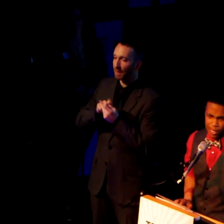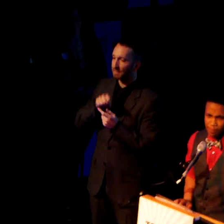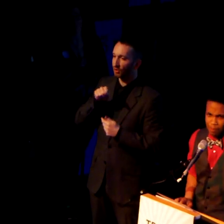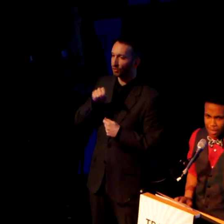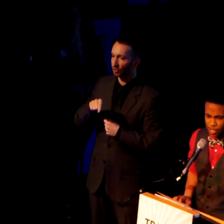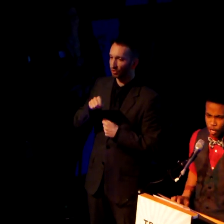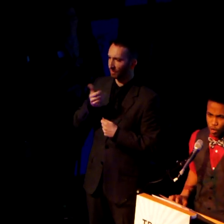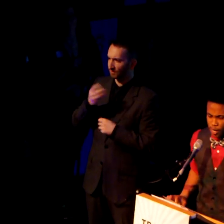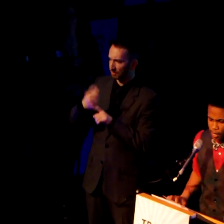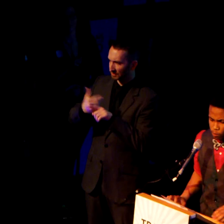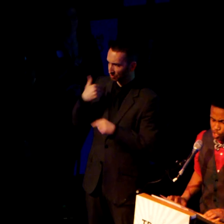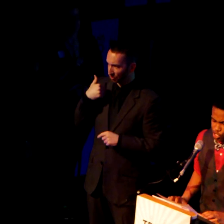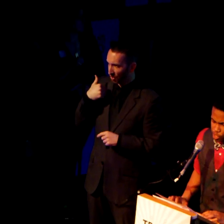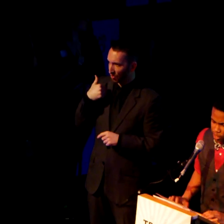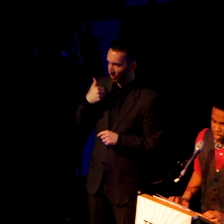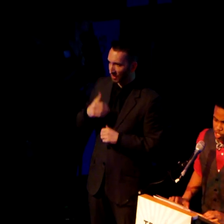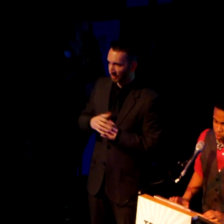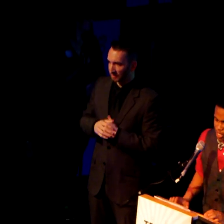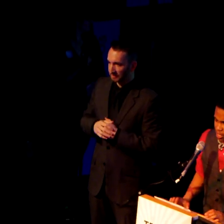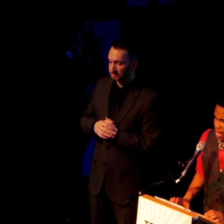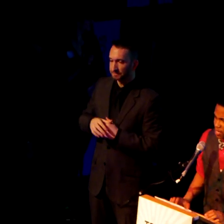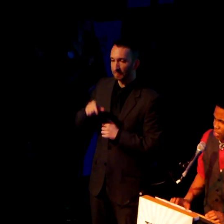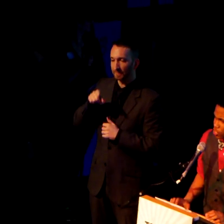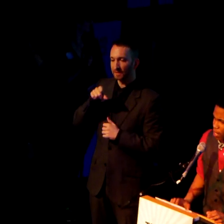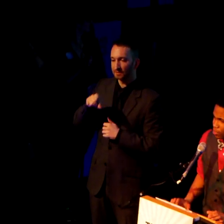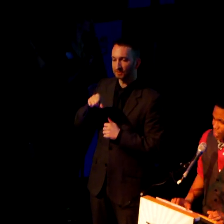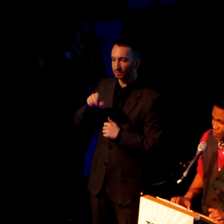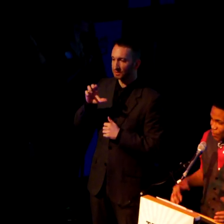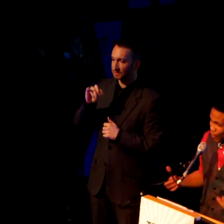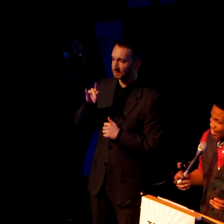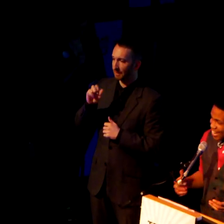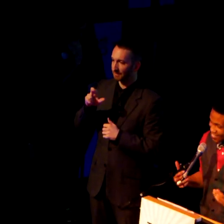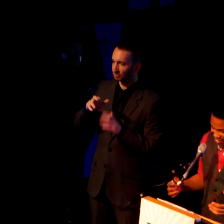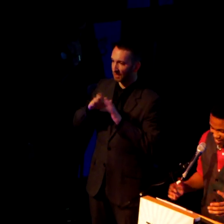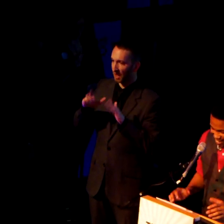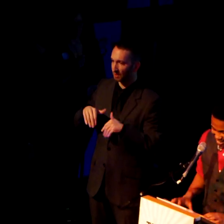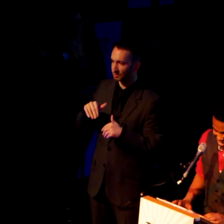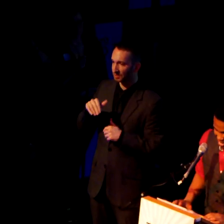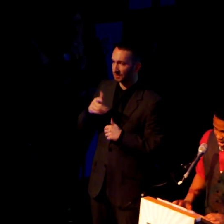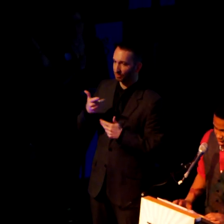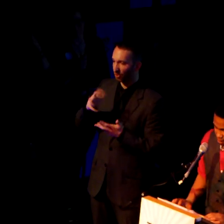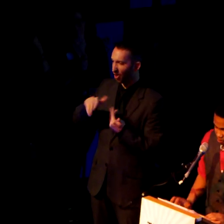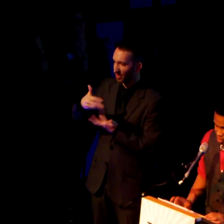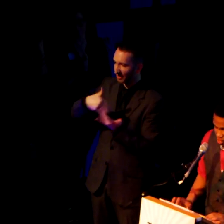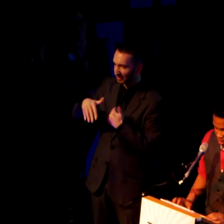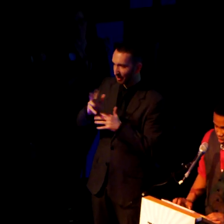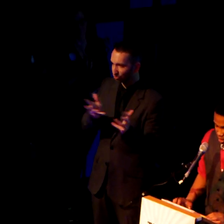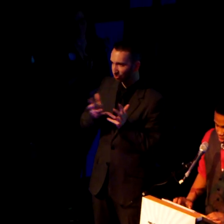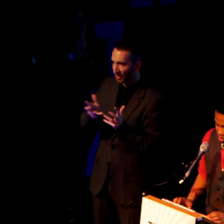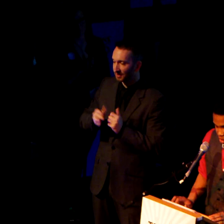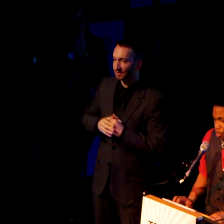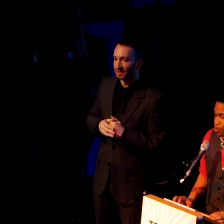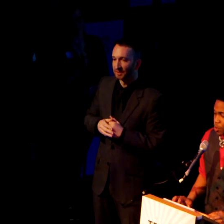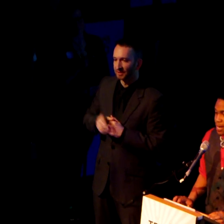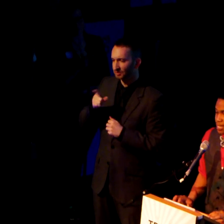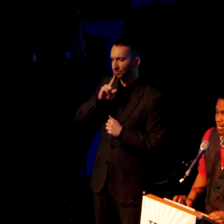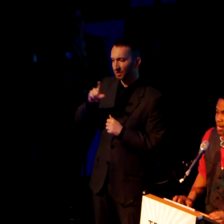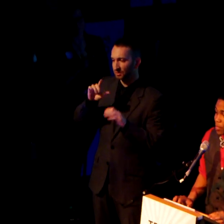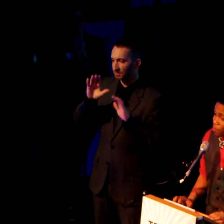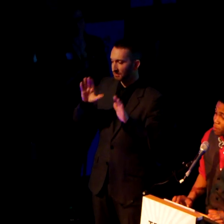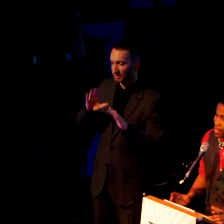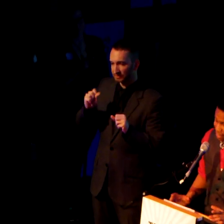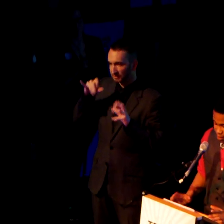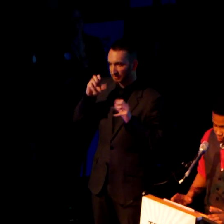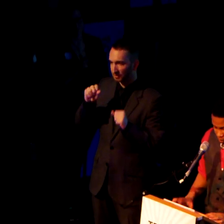I met her a couple of months ago. When she was actually at Sasha's house. We were all hanging out and talking. She is also